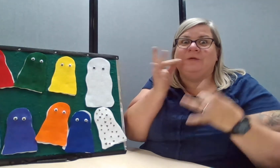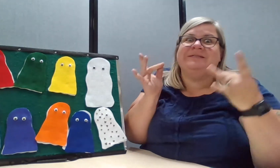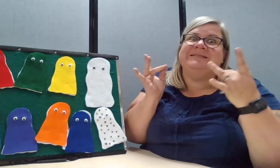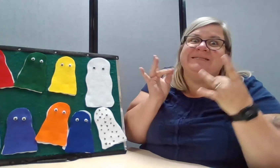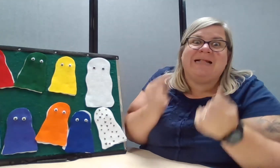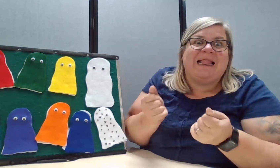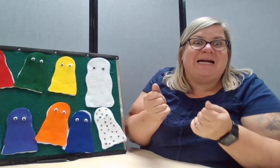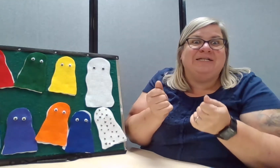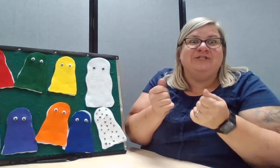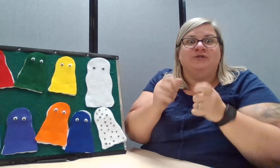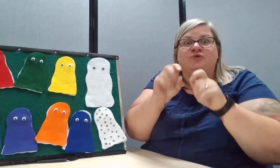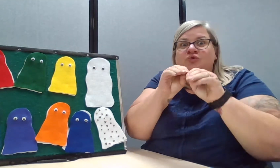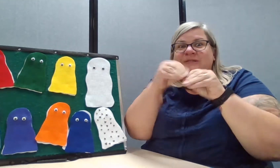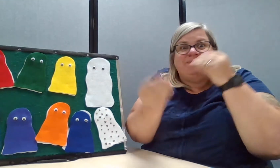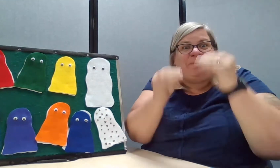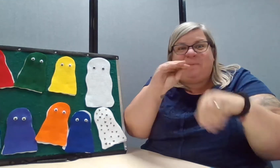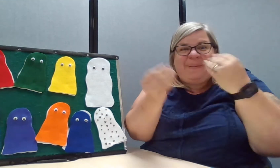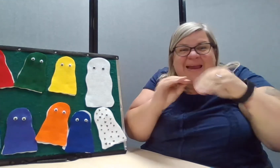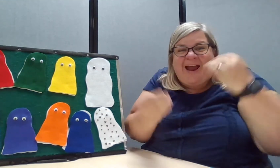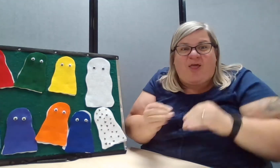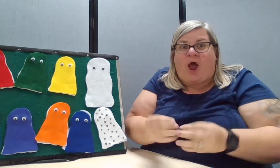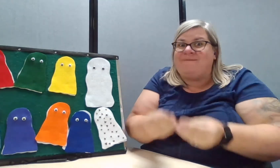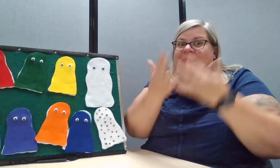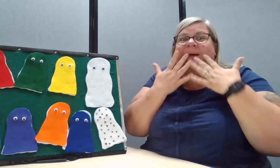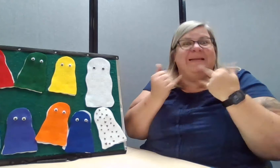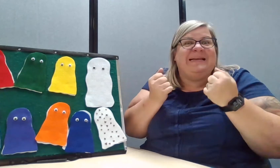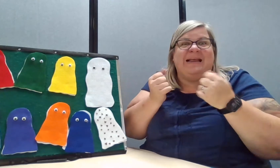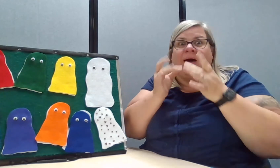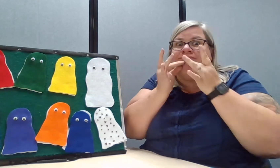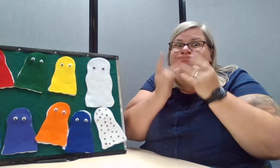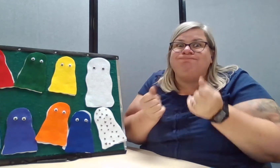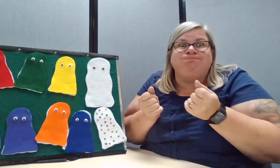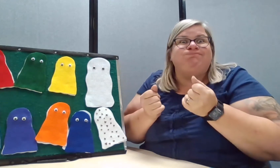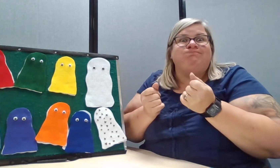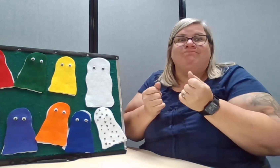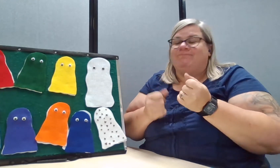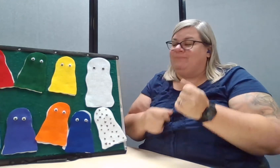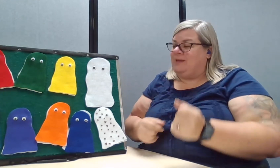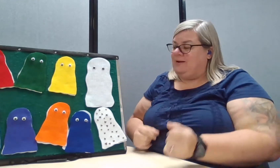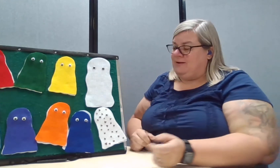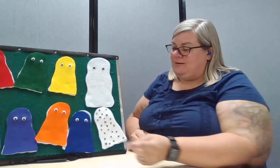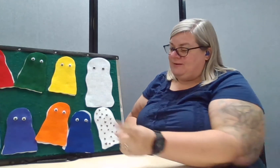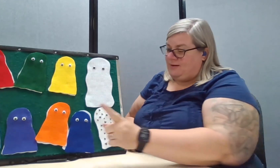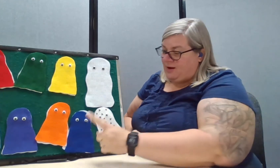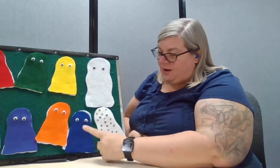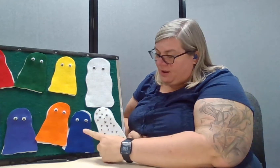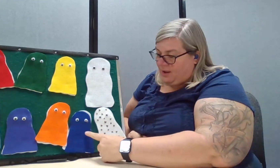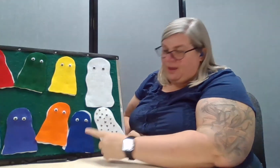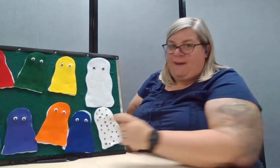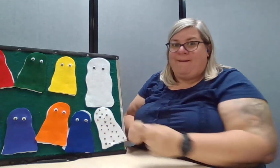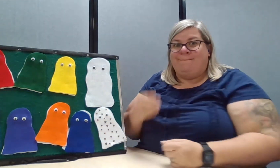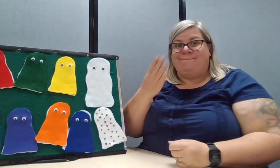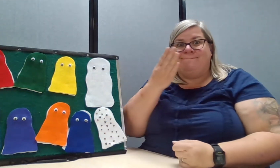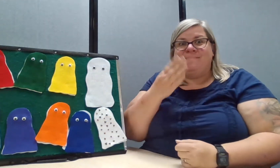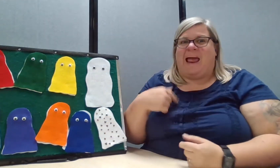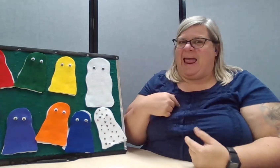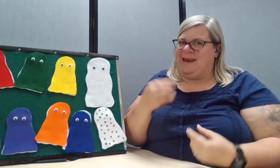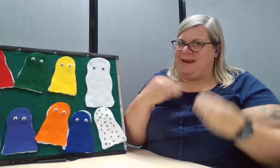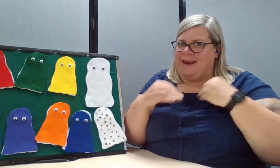said the oranges were delicious. I peeled the orange and ate the whole thing. And ghost number 7